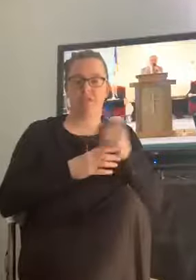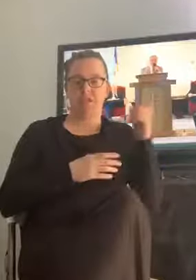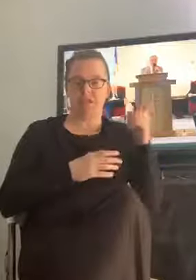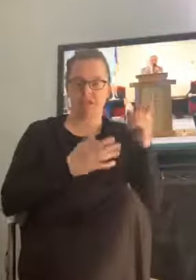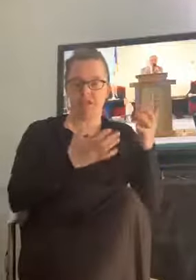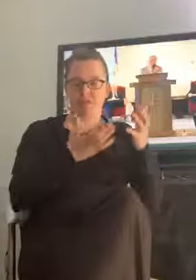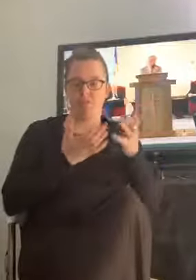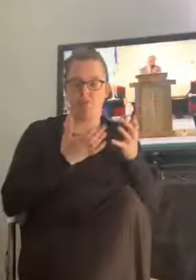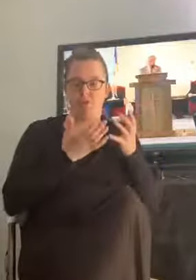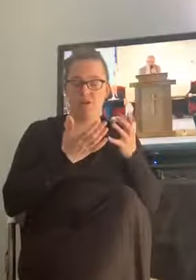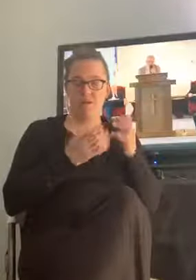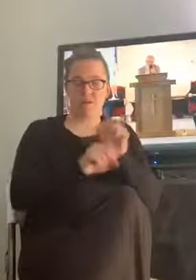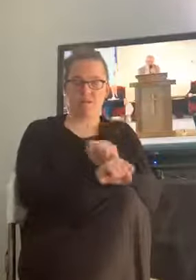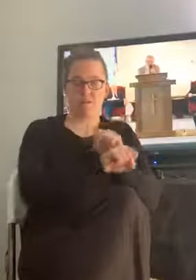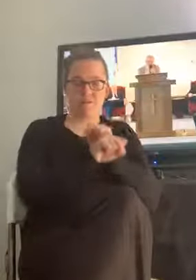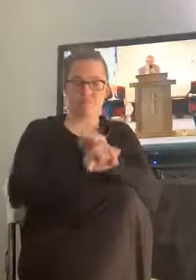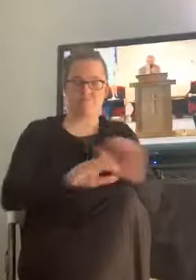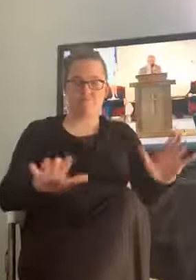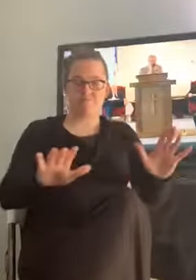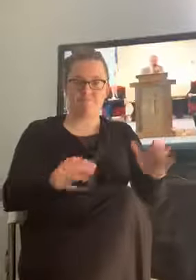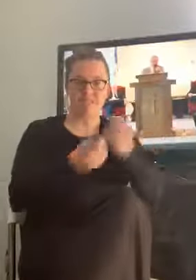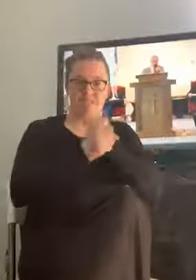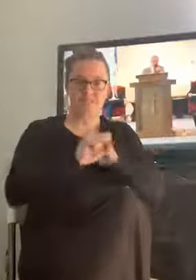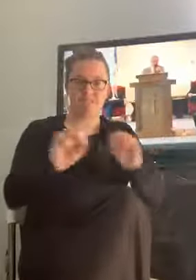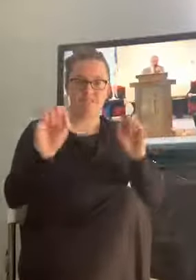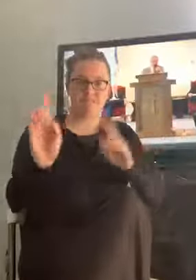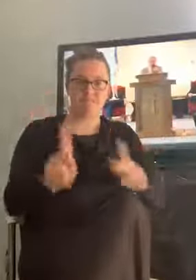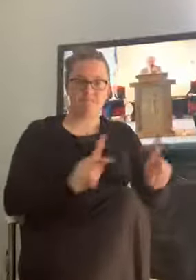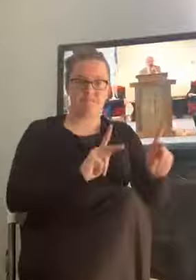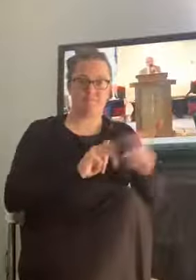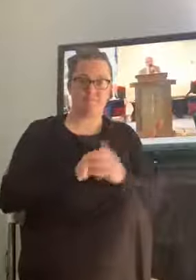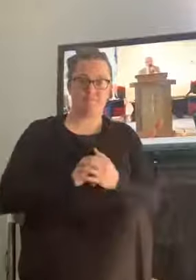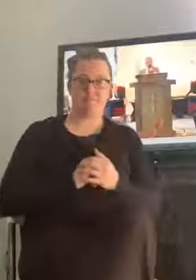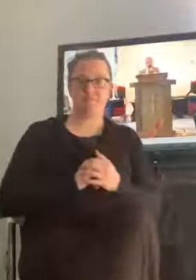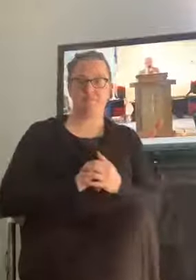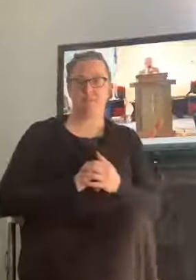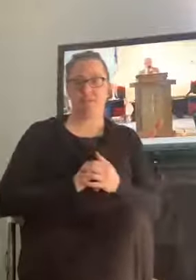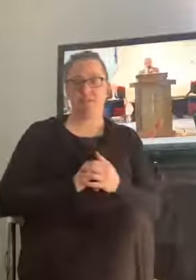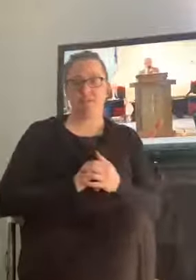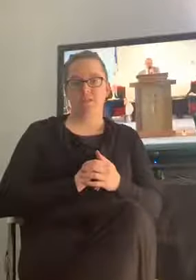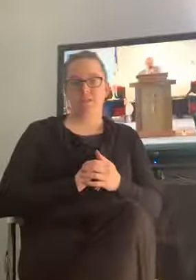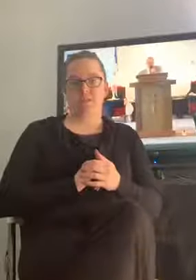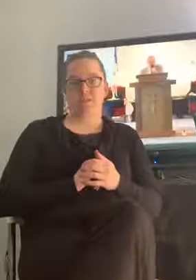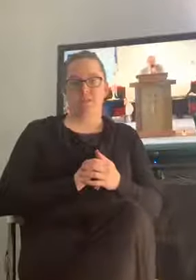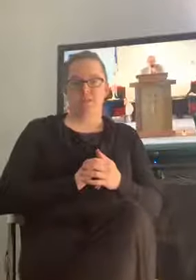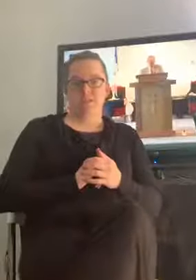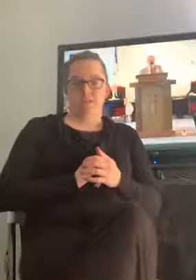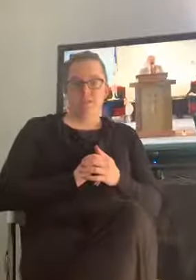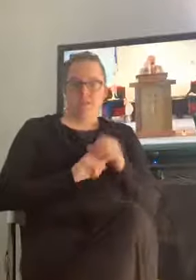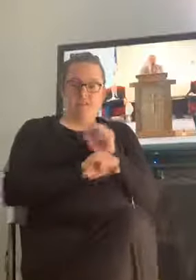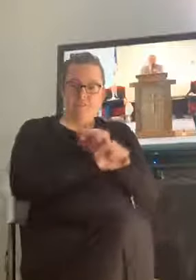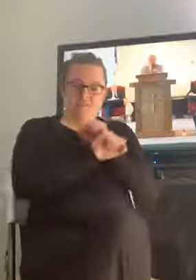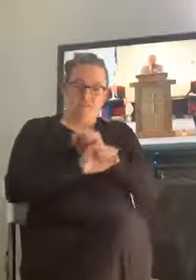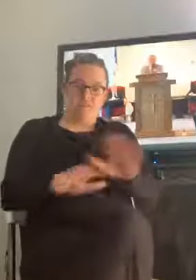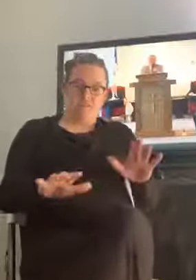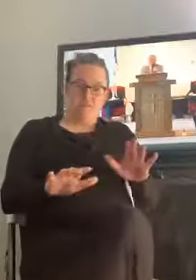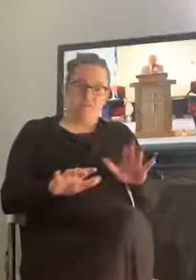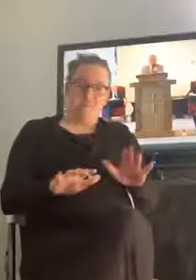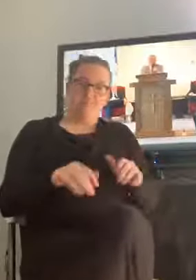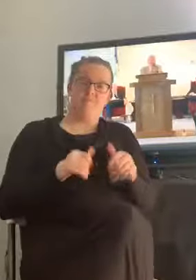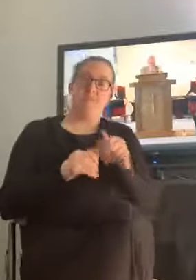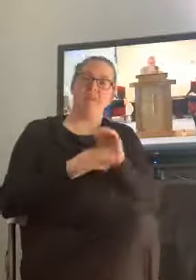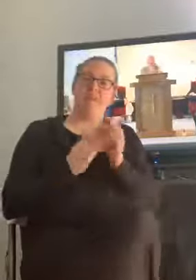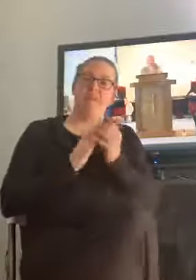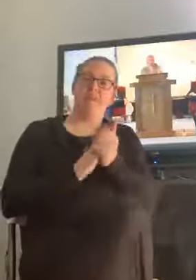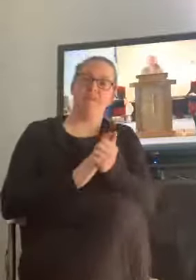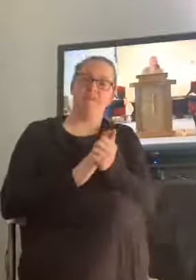set the captive soul free. He was intending to set the spirit of man free, to set the soul free, of